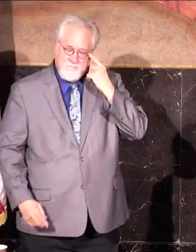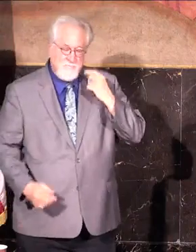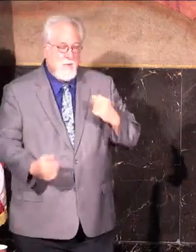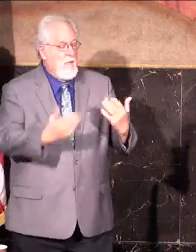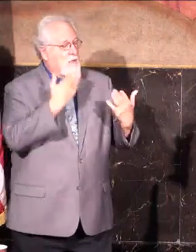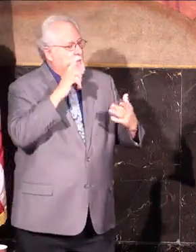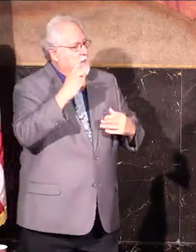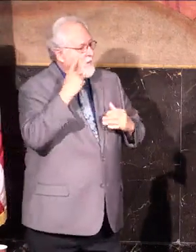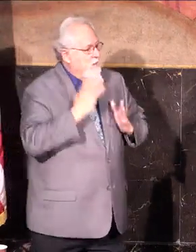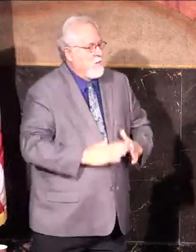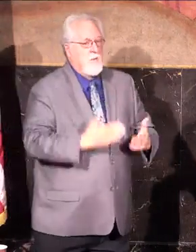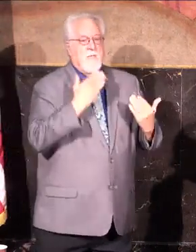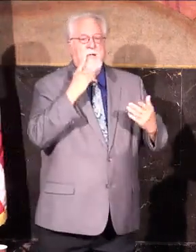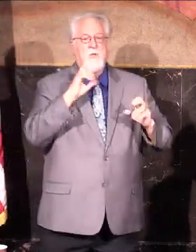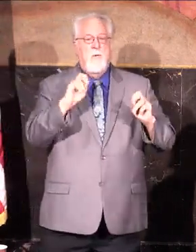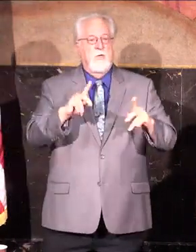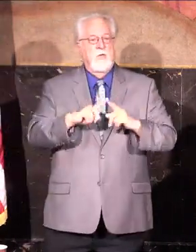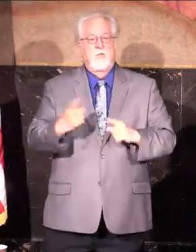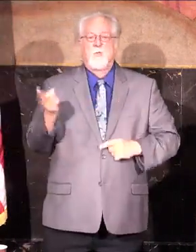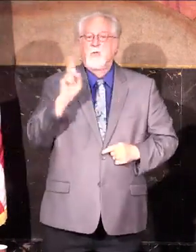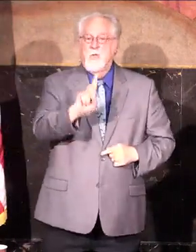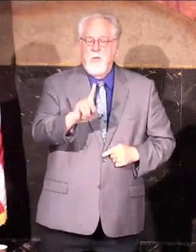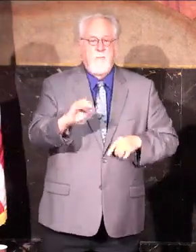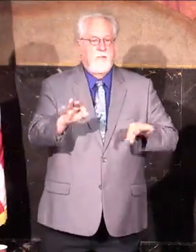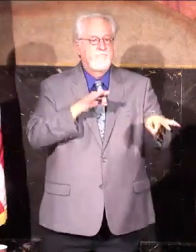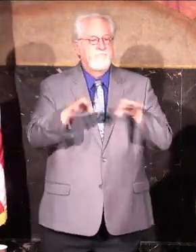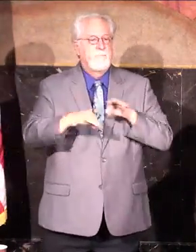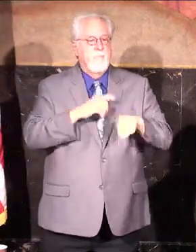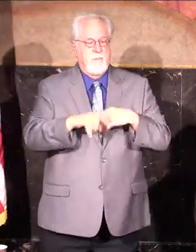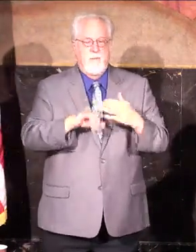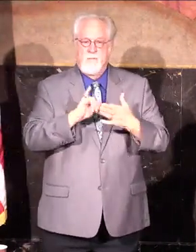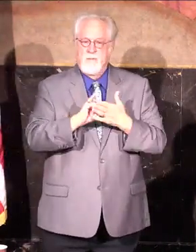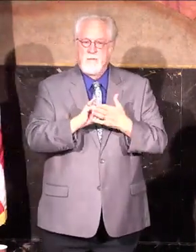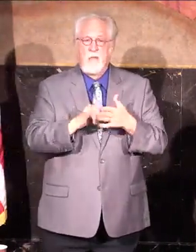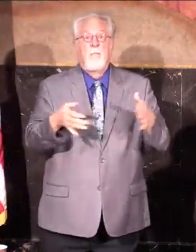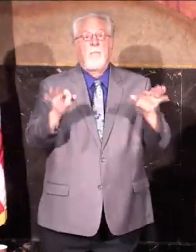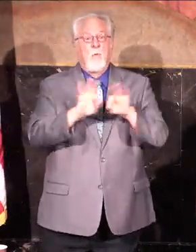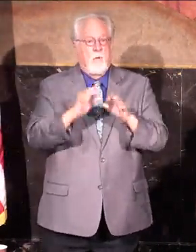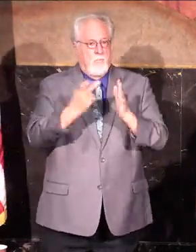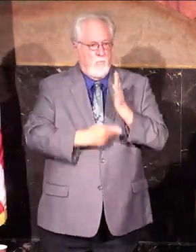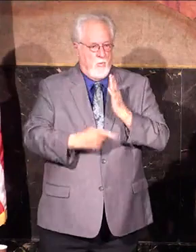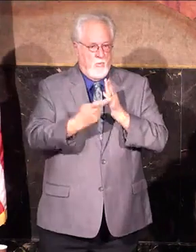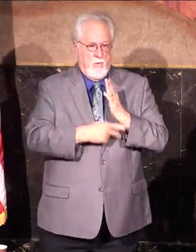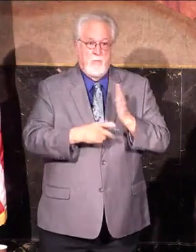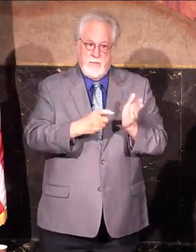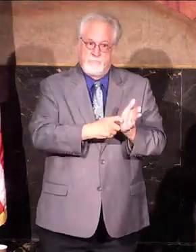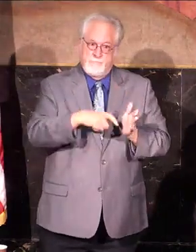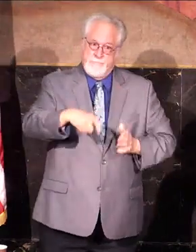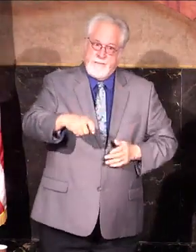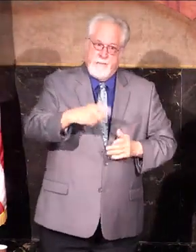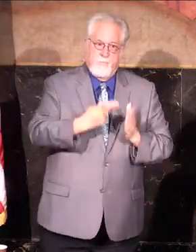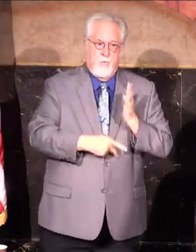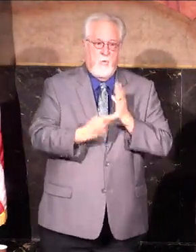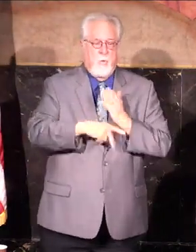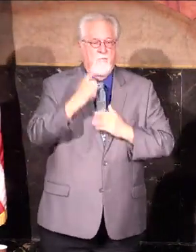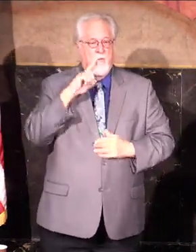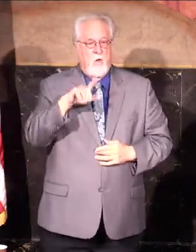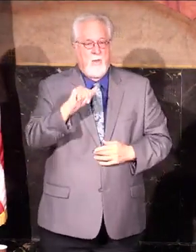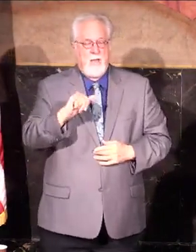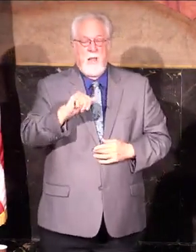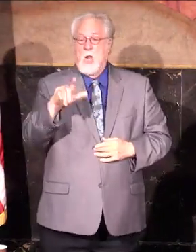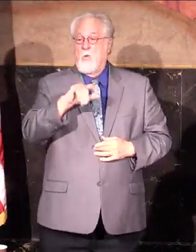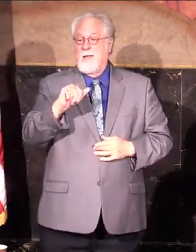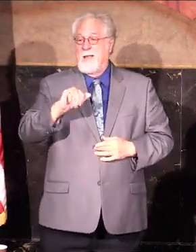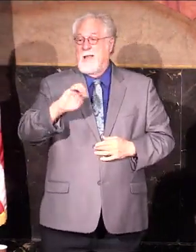Thank you, Governor. Thank you for an opportunity to come and talk about this very important program, much needed program, the Louisiana Emergency